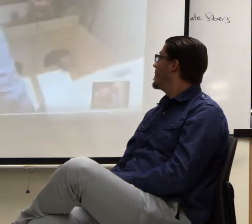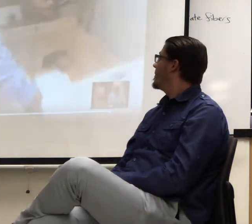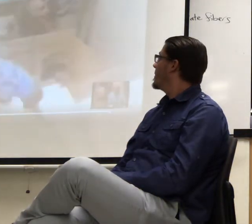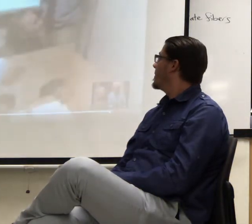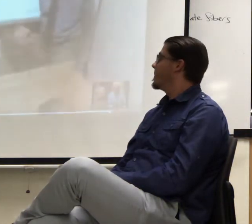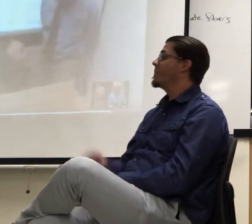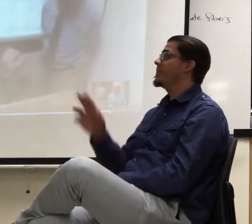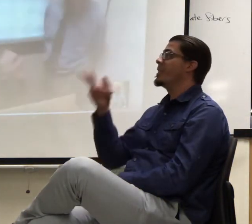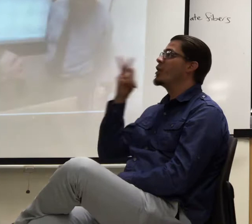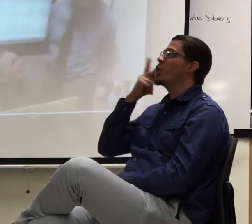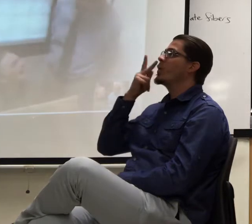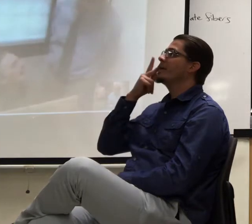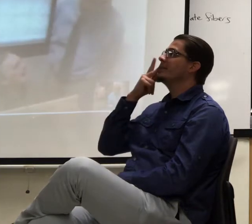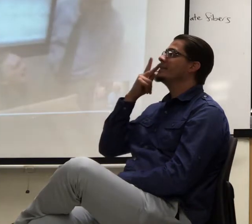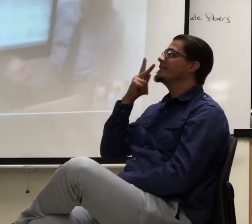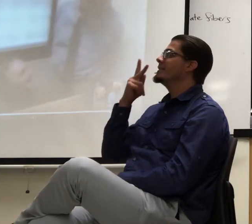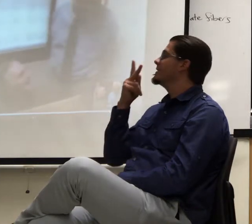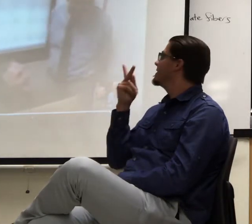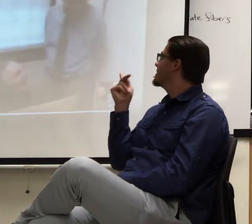Well, we're seeing the fact that